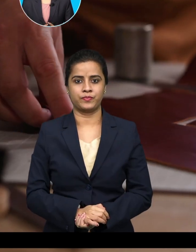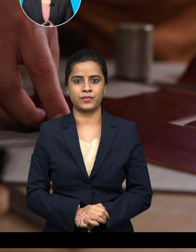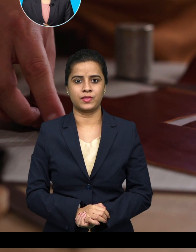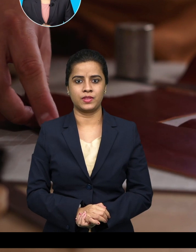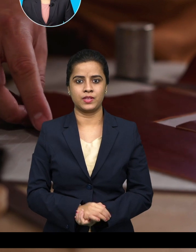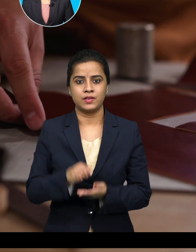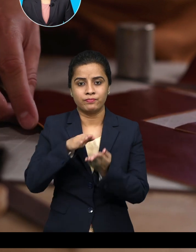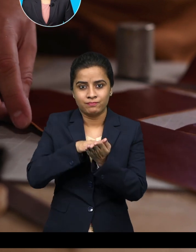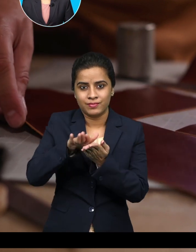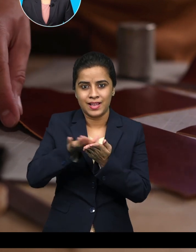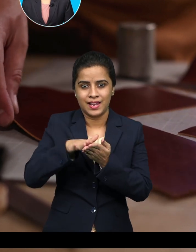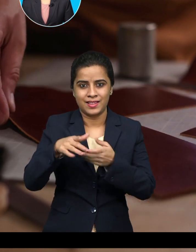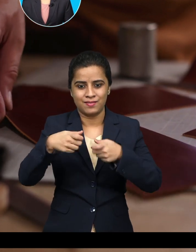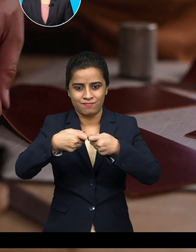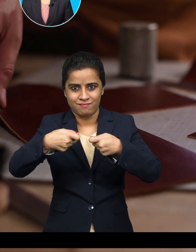Leather industries.